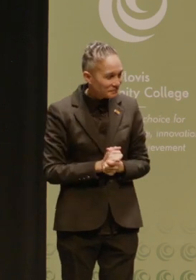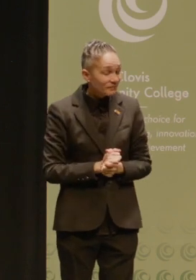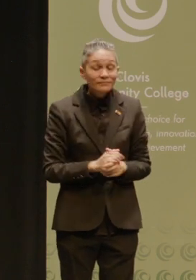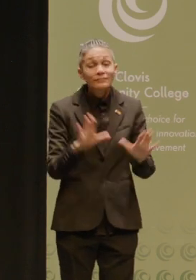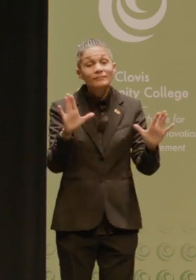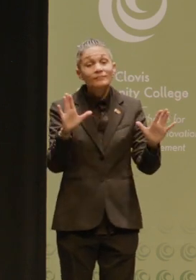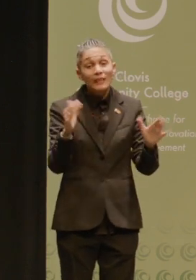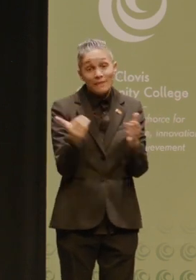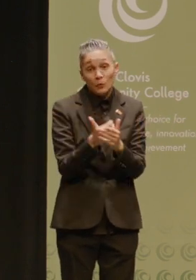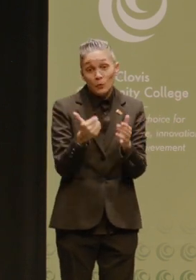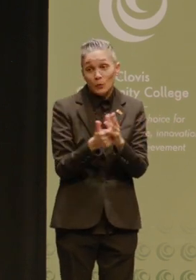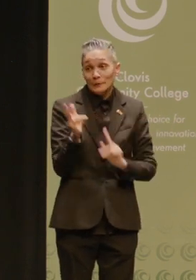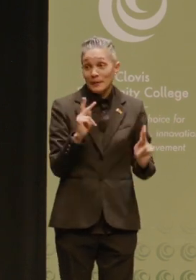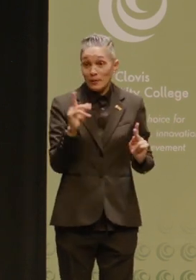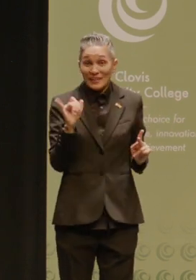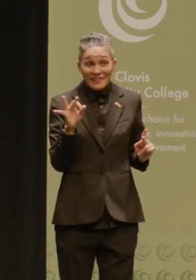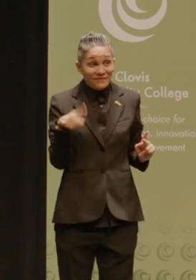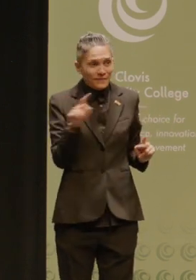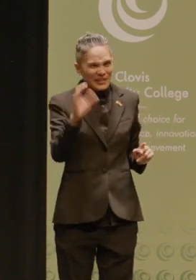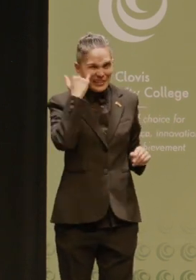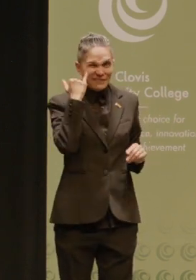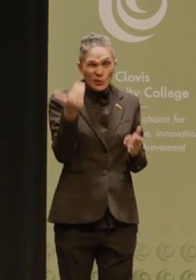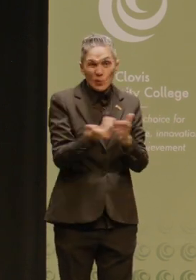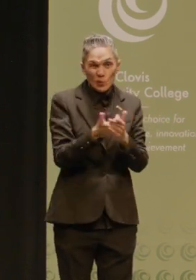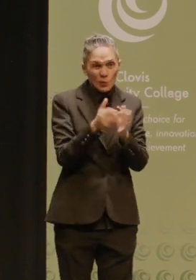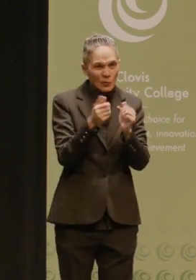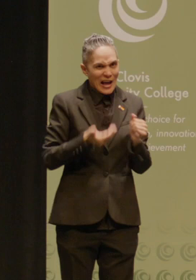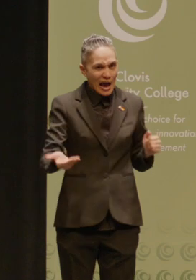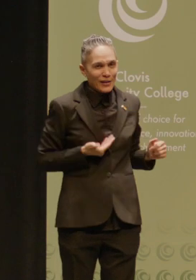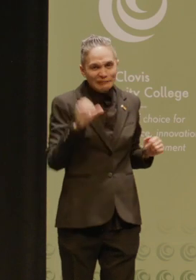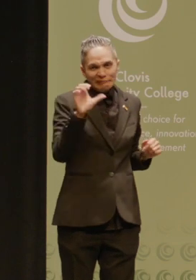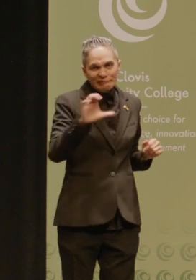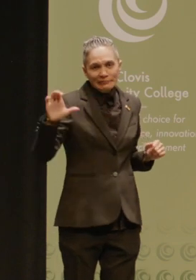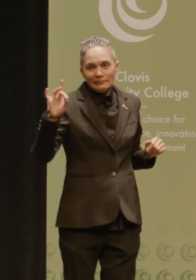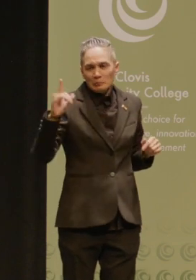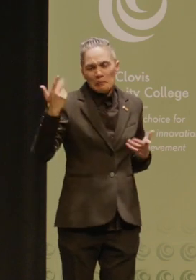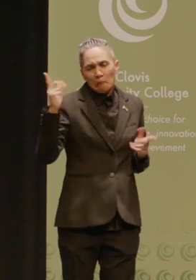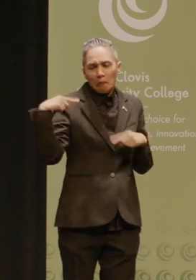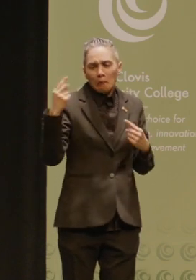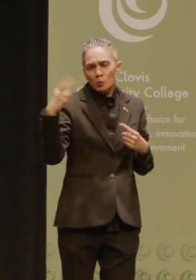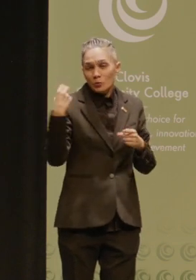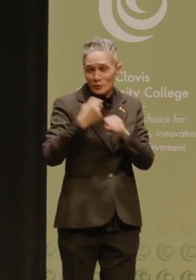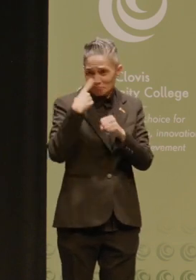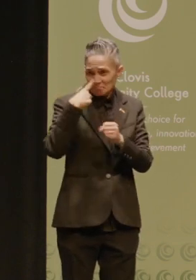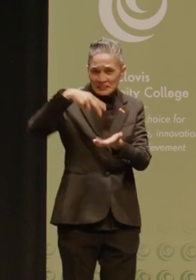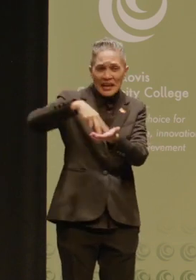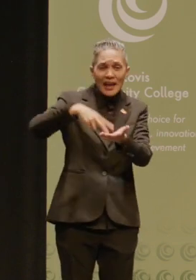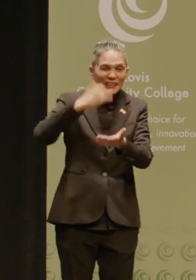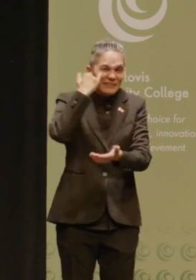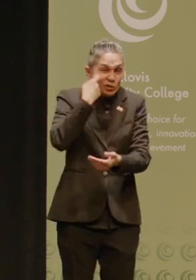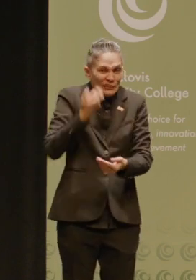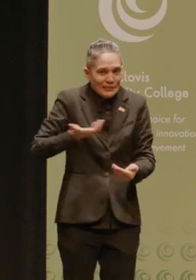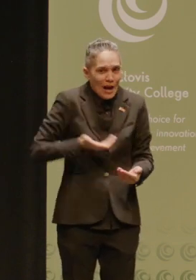And there's some new people. If you're new to State Center and you've been hired in the last, say, 18 months to 2 years, would you please stand?